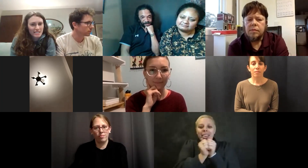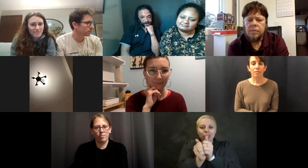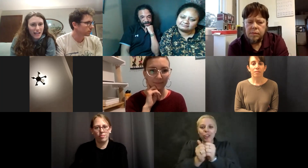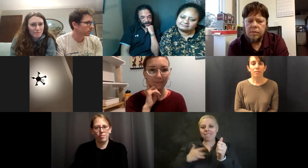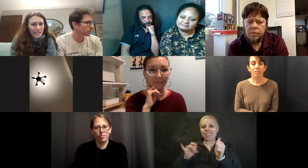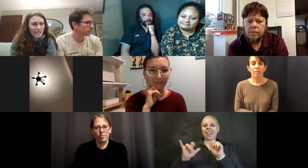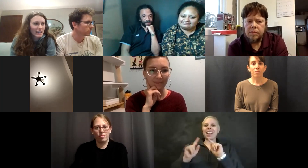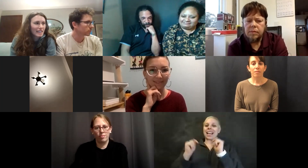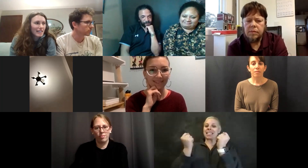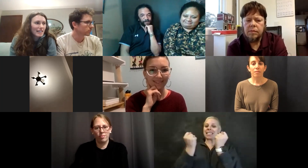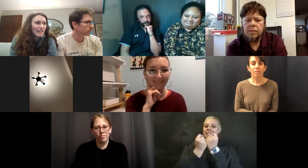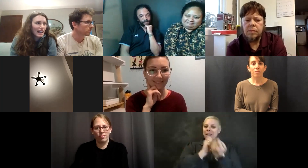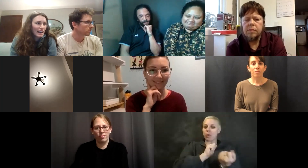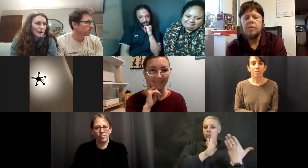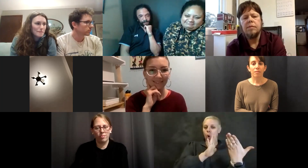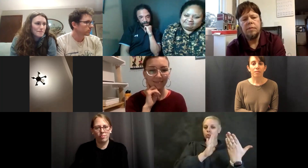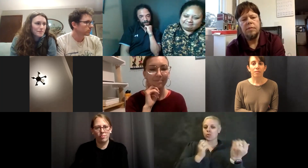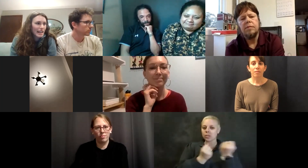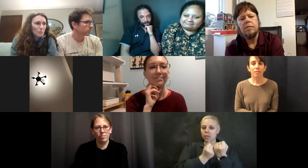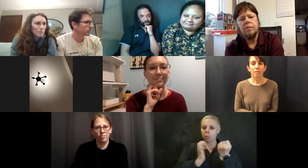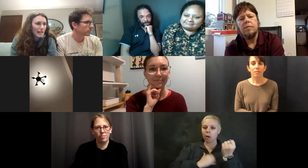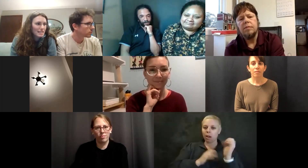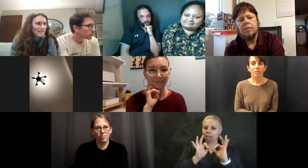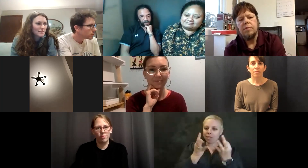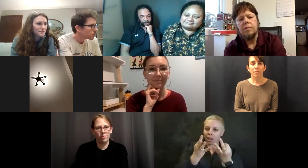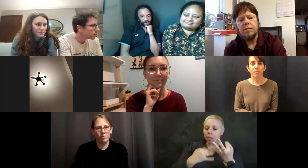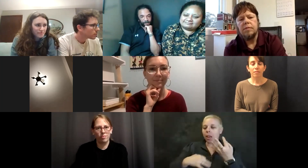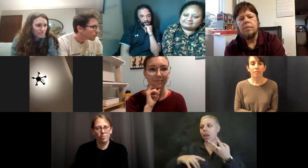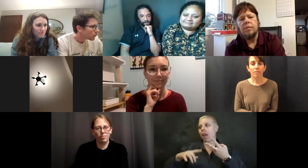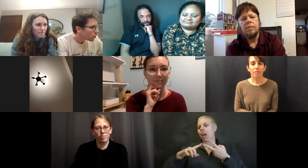us as a family, and helping us,